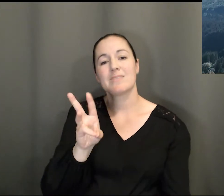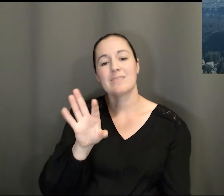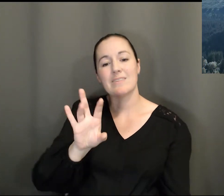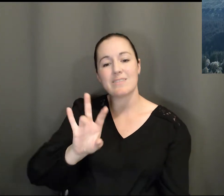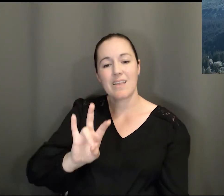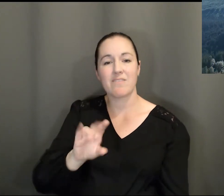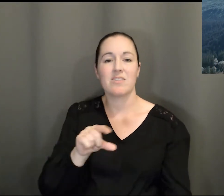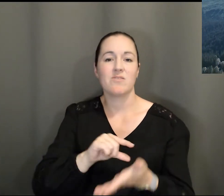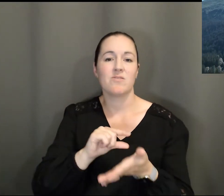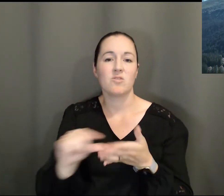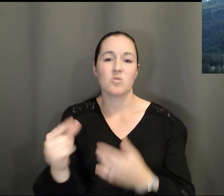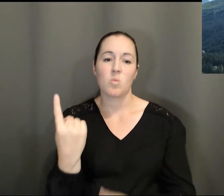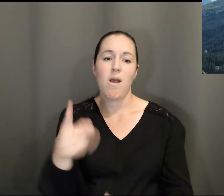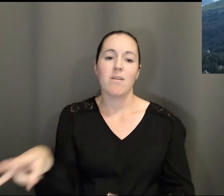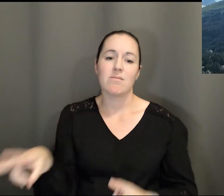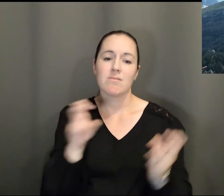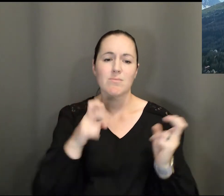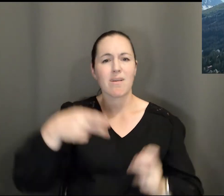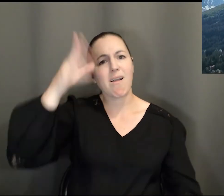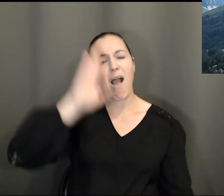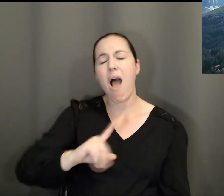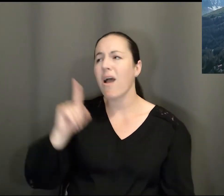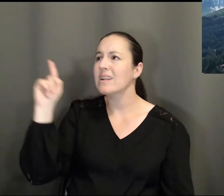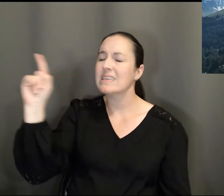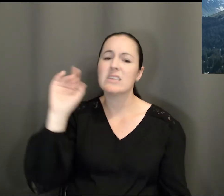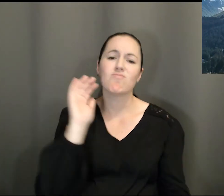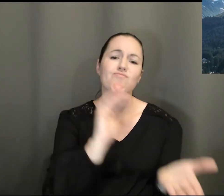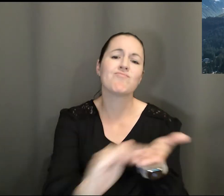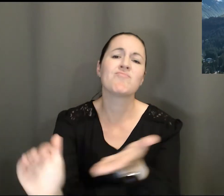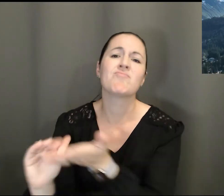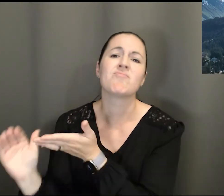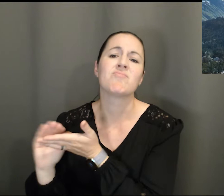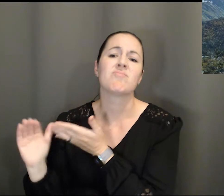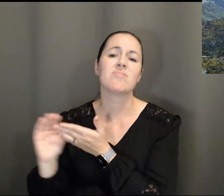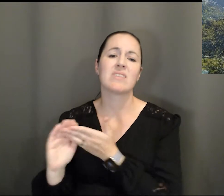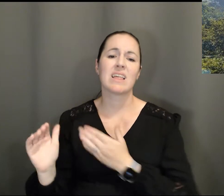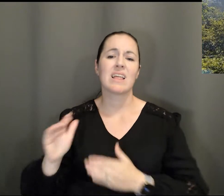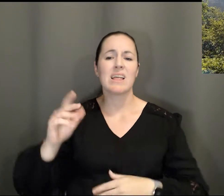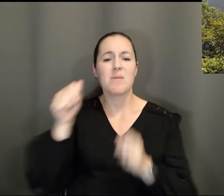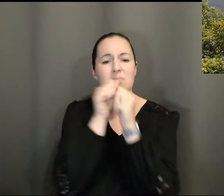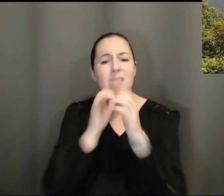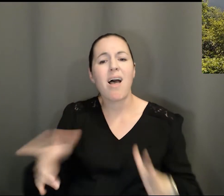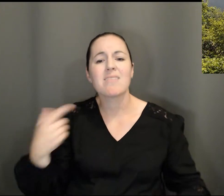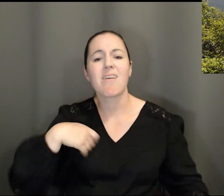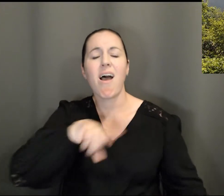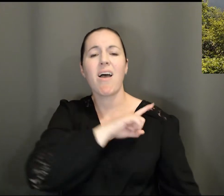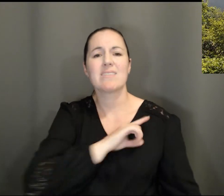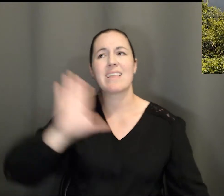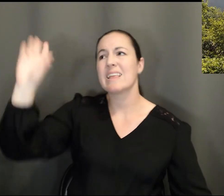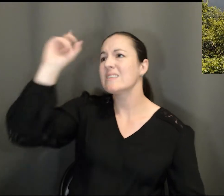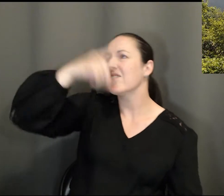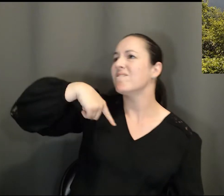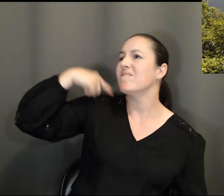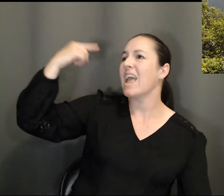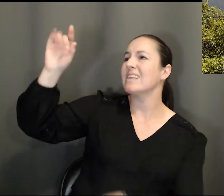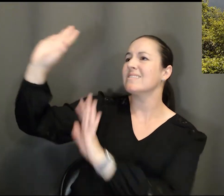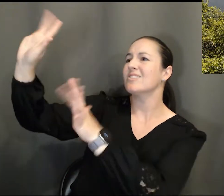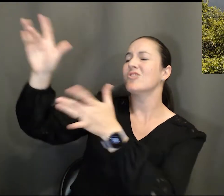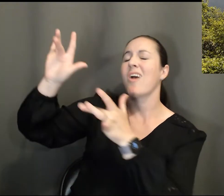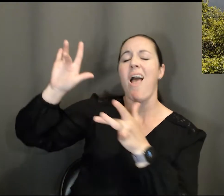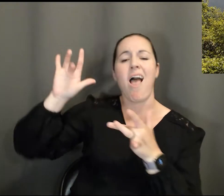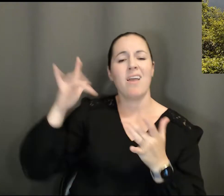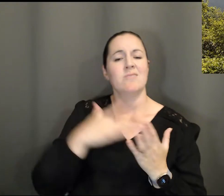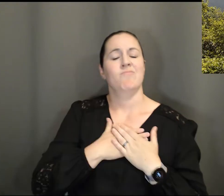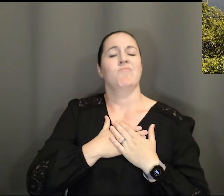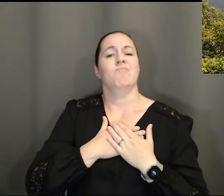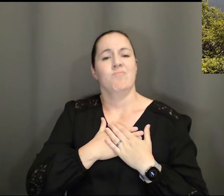his face shine upon us." So this is the extraordinary thing to me, my friends. The reality that God